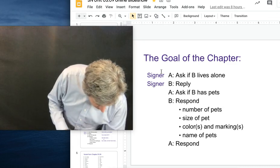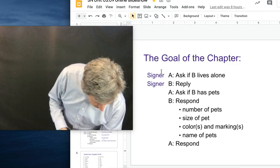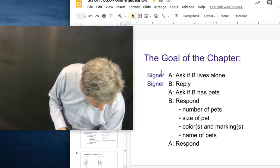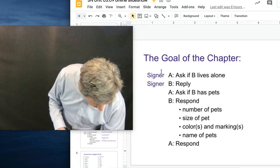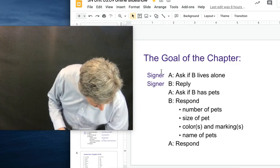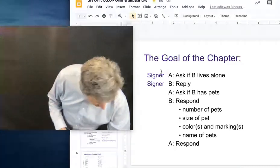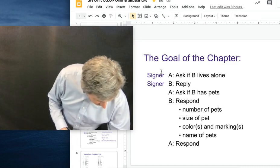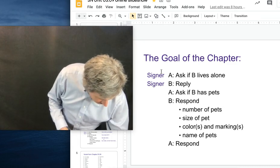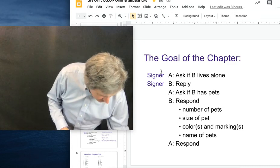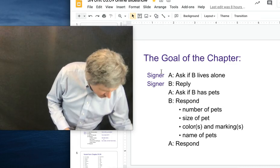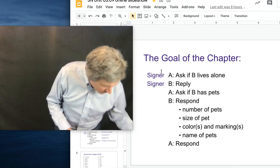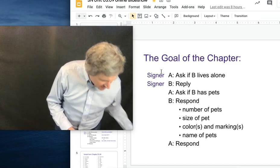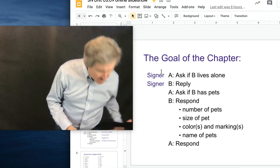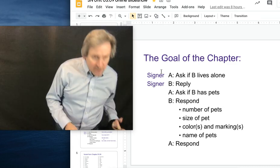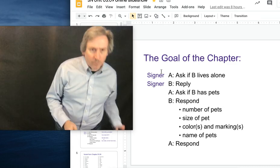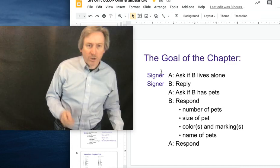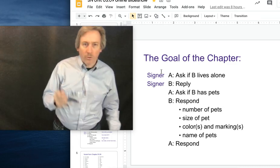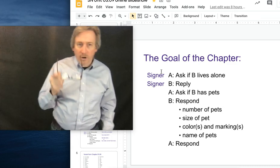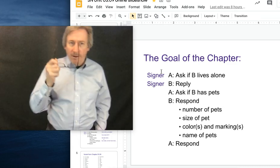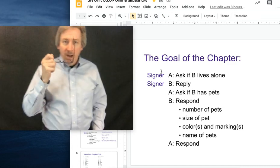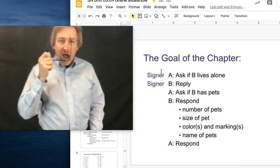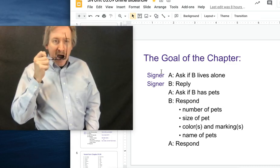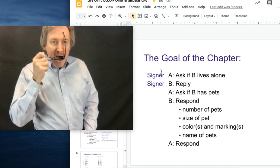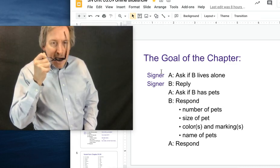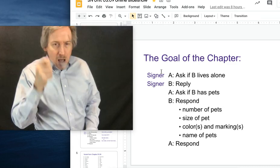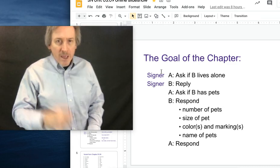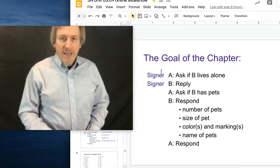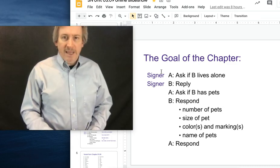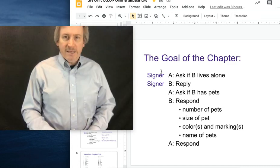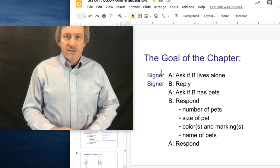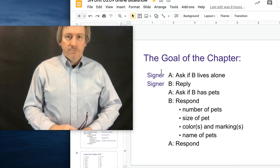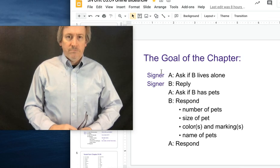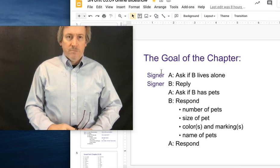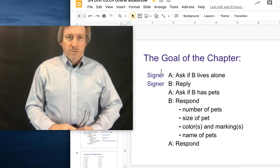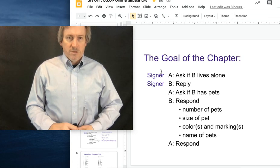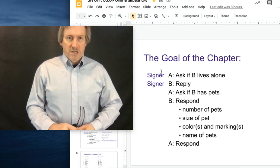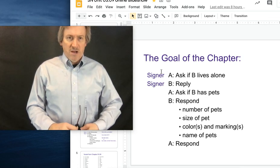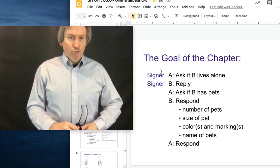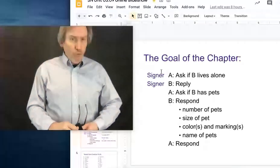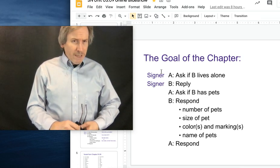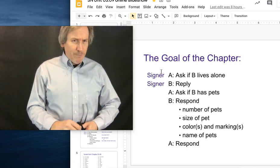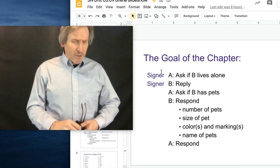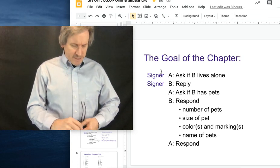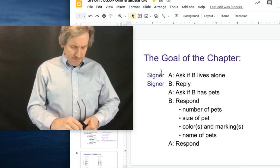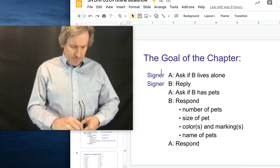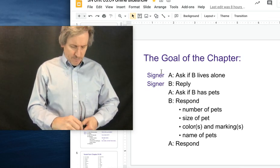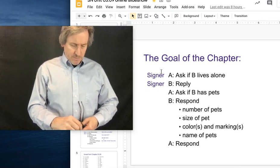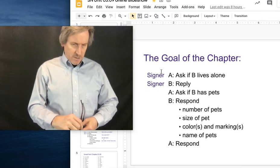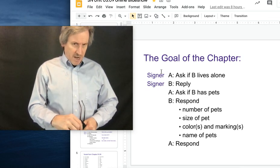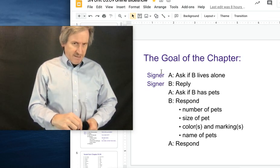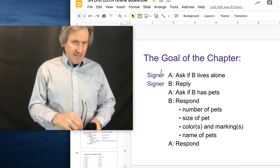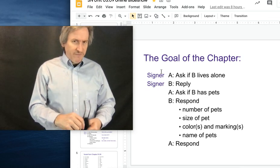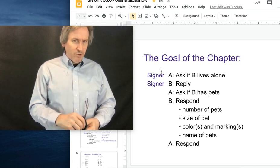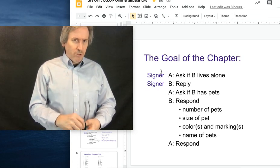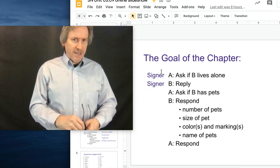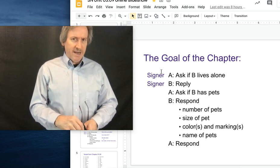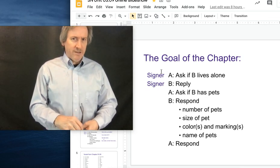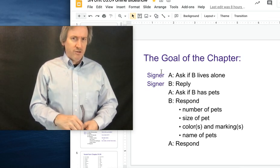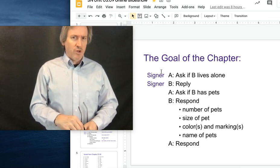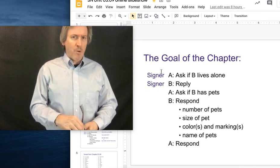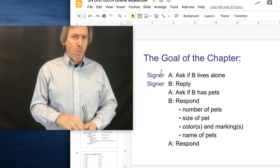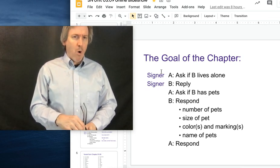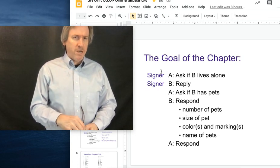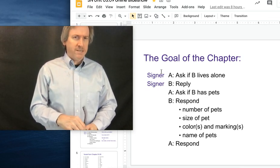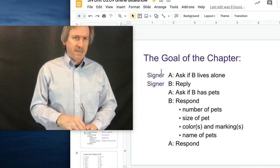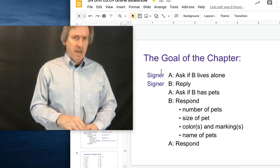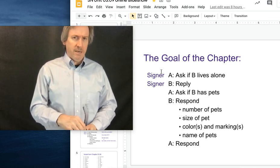So this first question that we're going to worry about is really pretty simple. I think if you look at it,